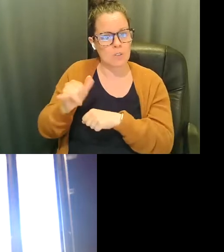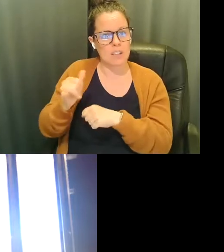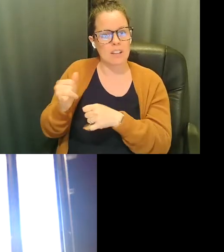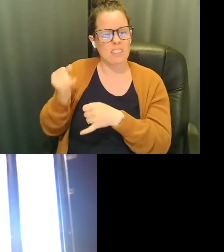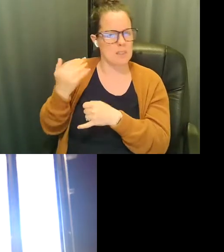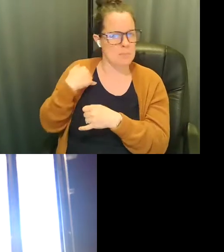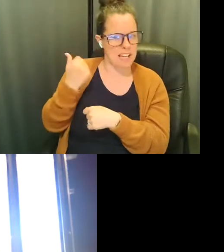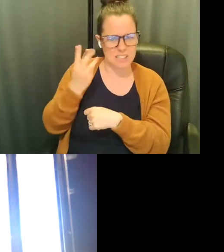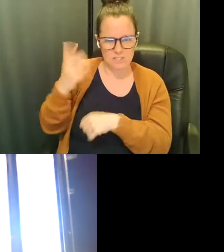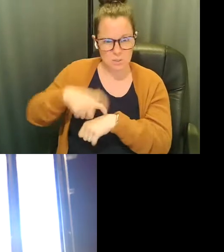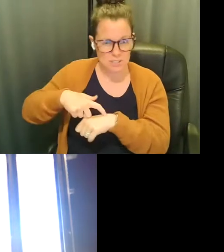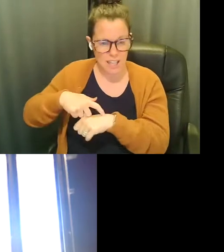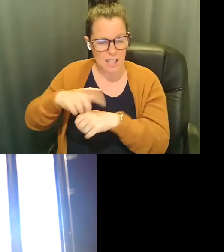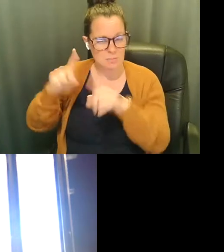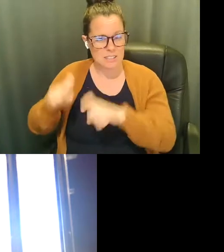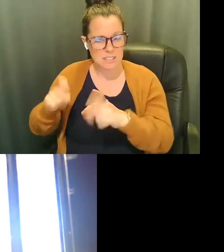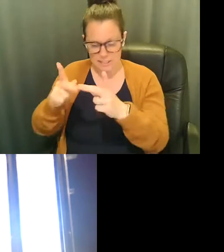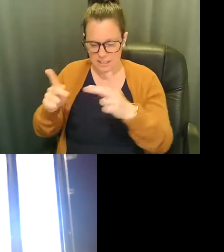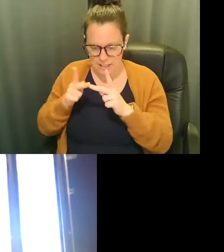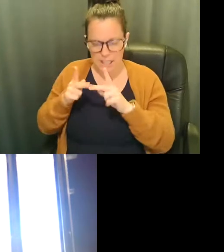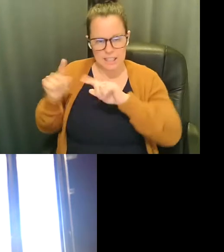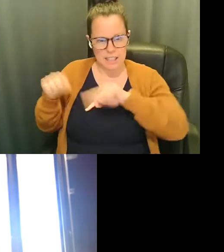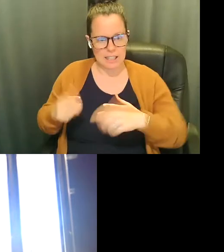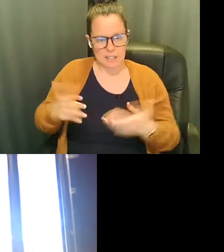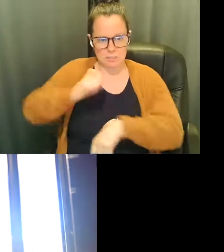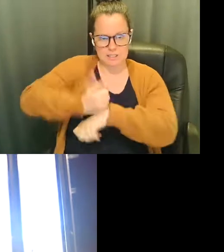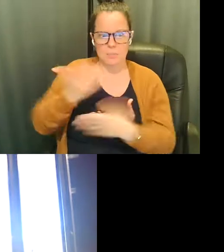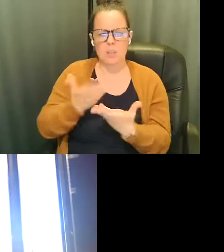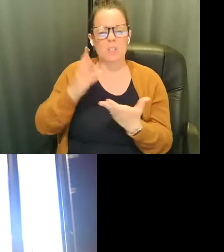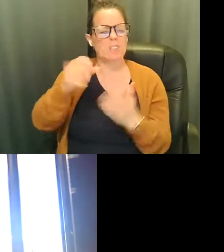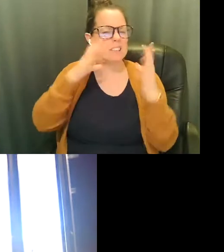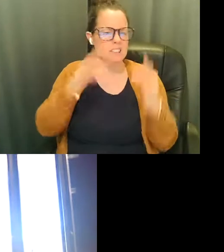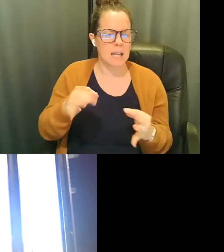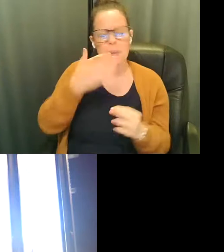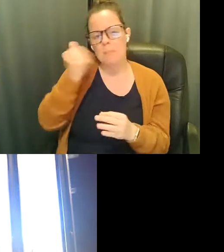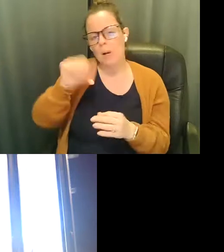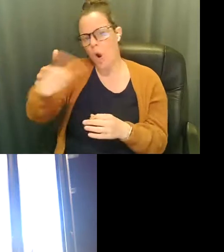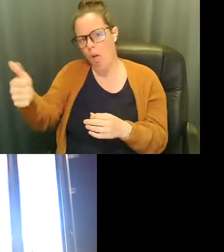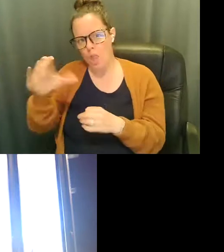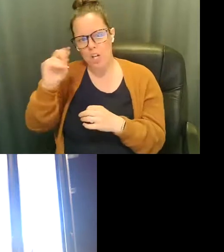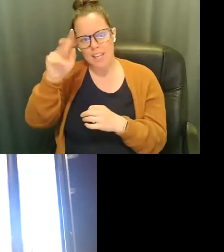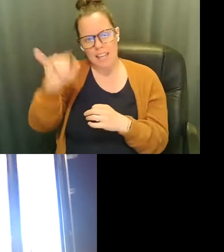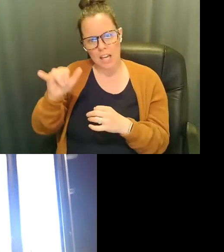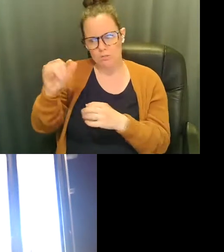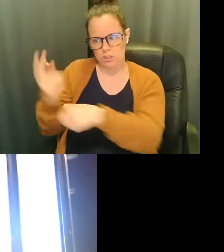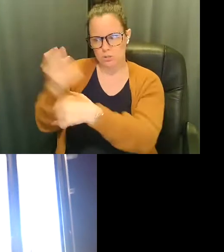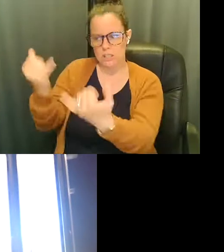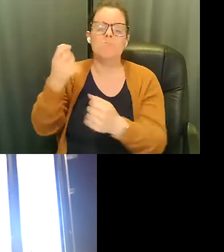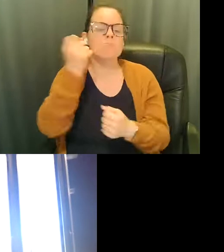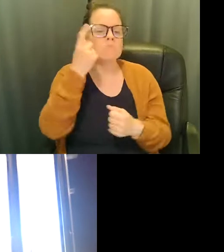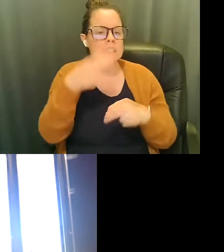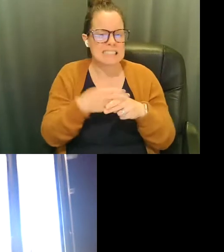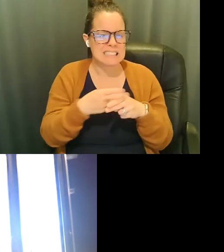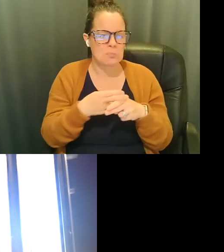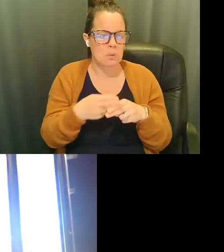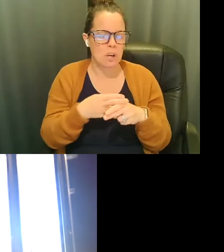here. So they have just reallocated those resources to other counties for now. It is temporary, and I do